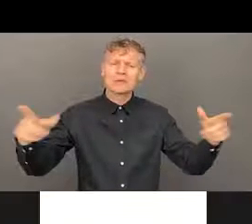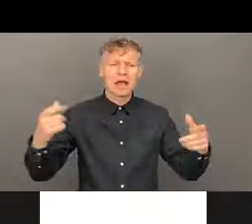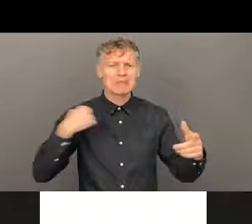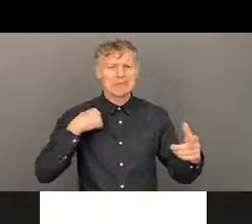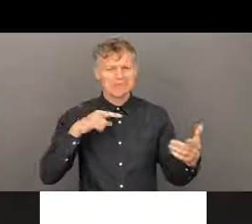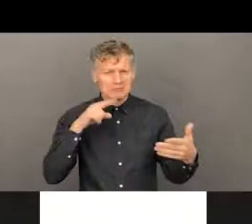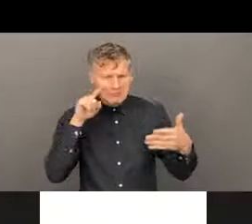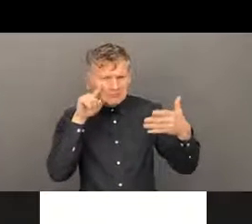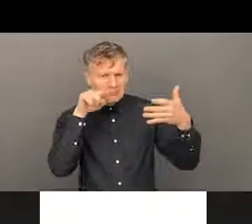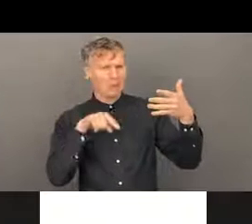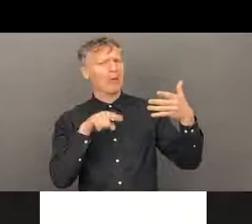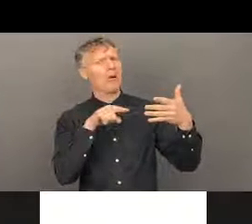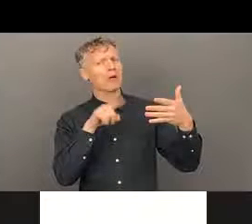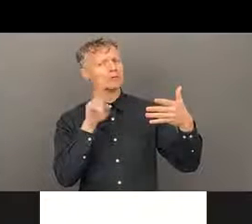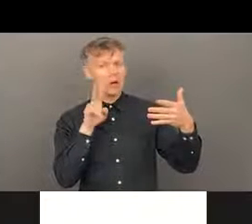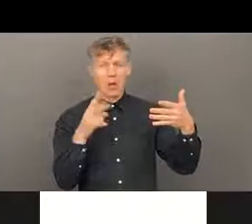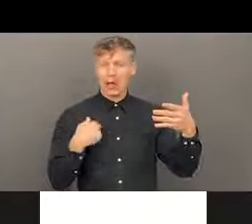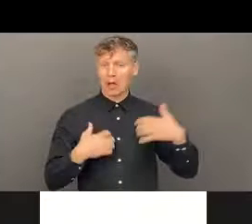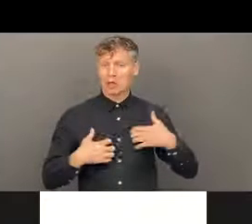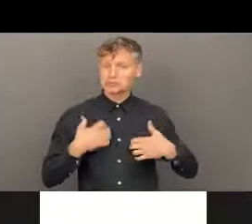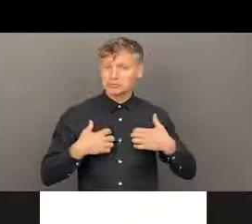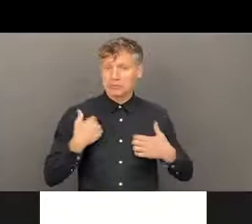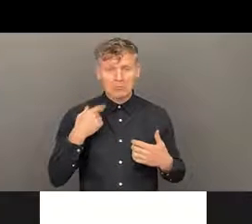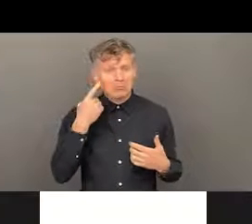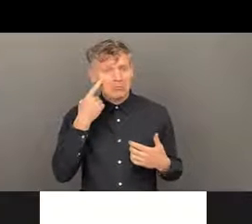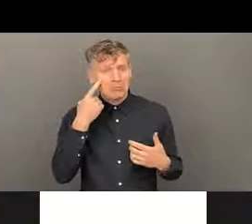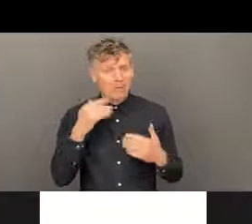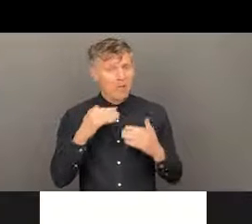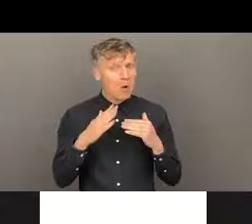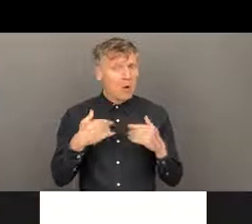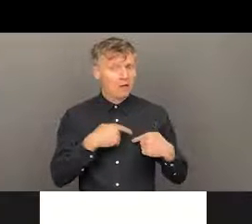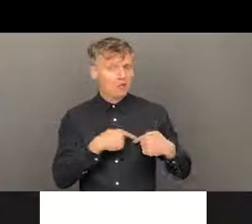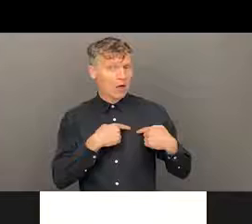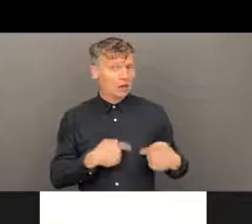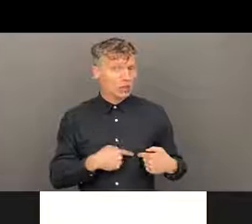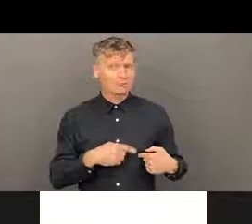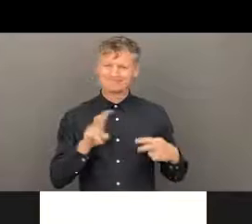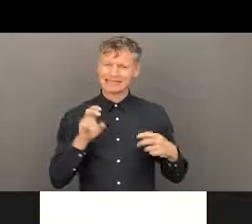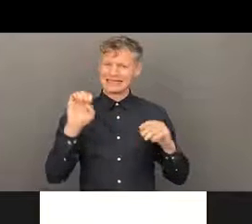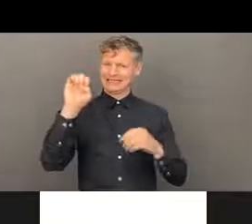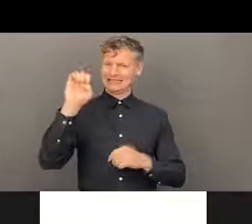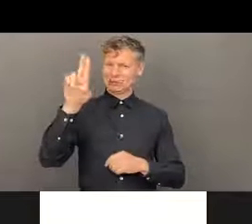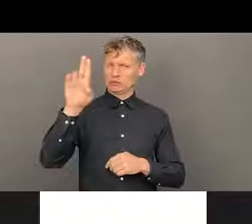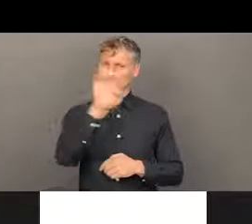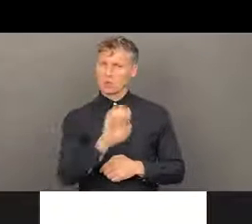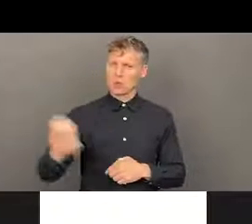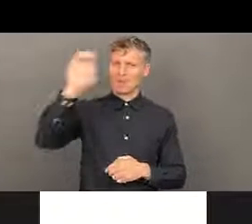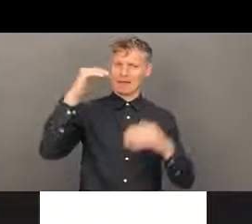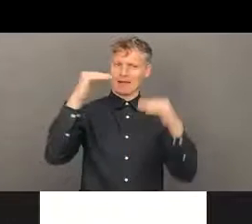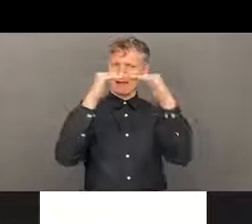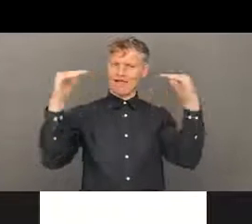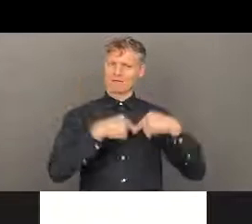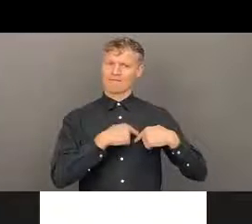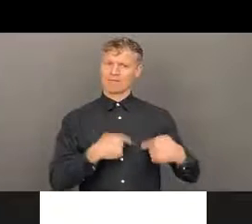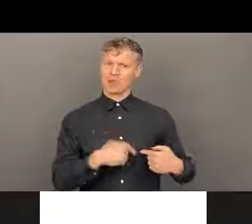I was interested in learning more about volunteering at the EU level and the